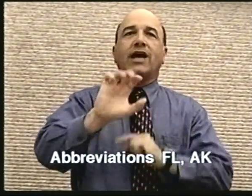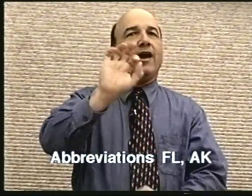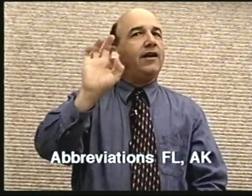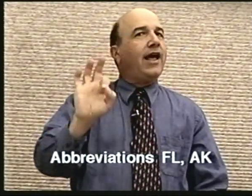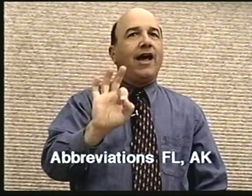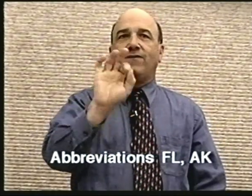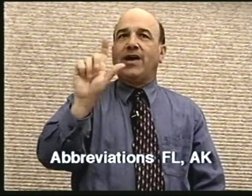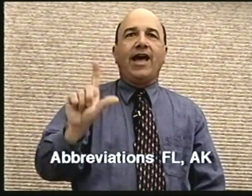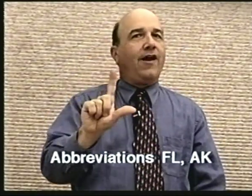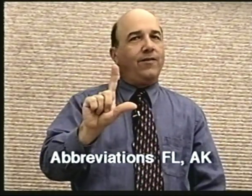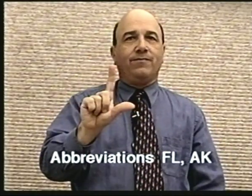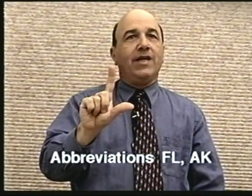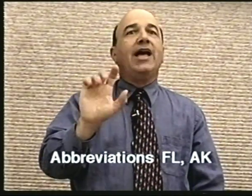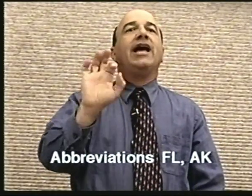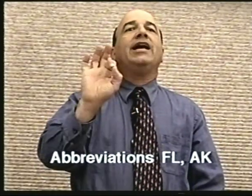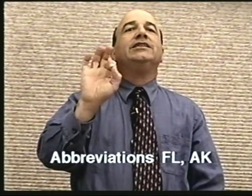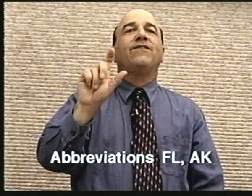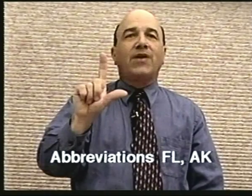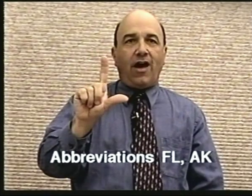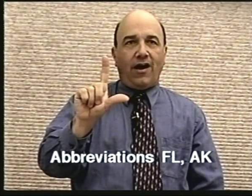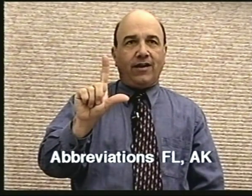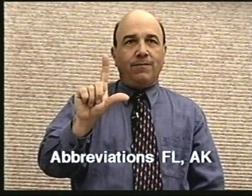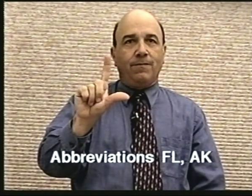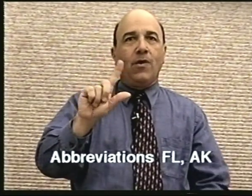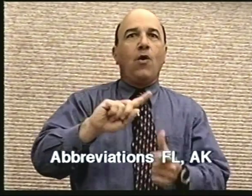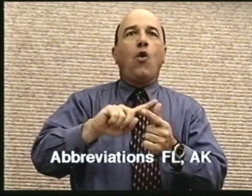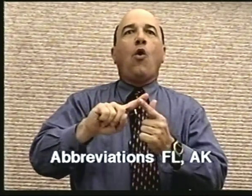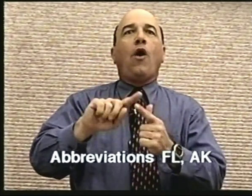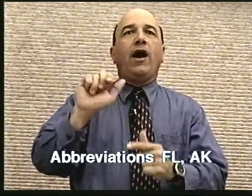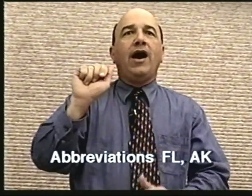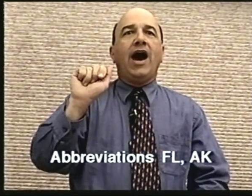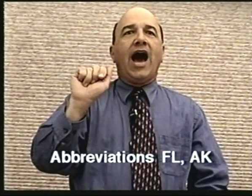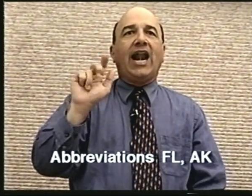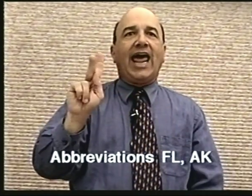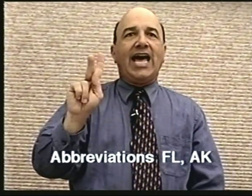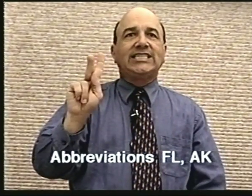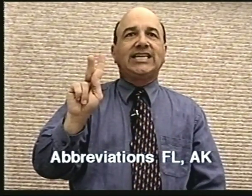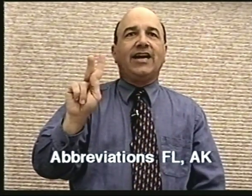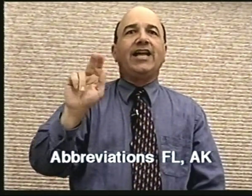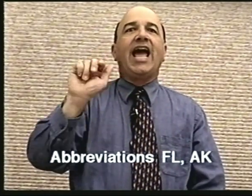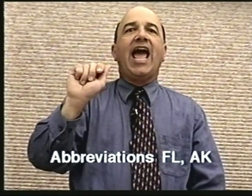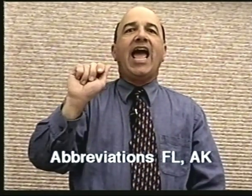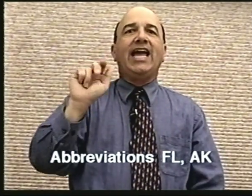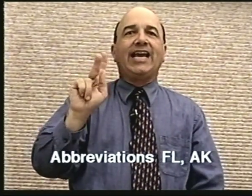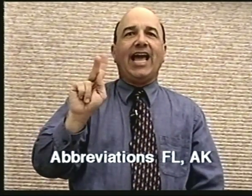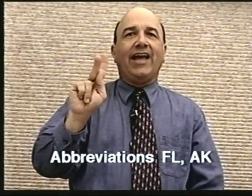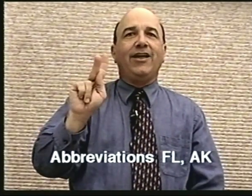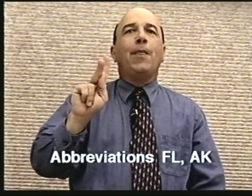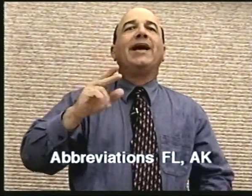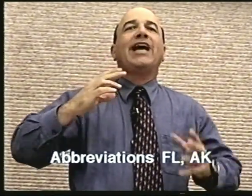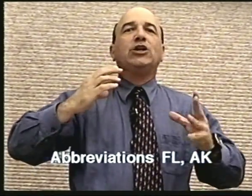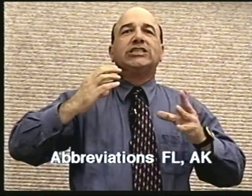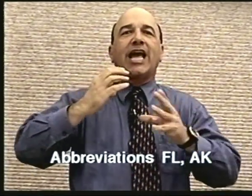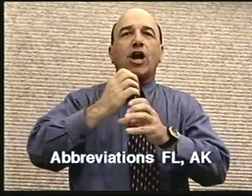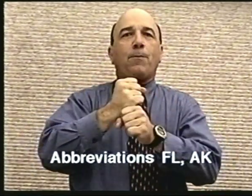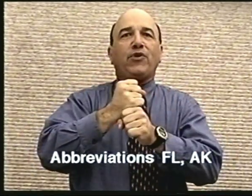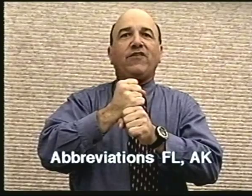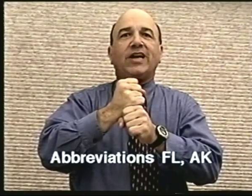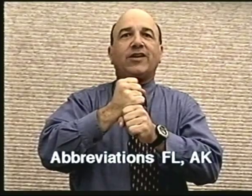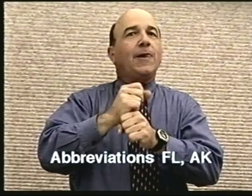sign FL. It's Florida or Alaska, AK. That's how you sign abbreviation.